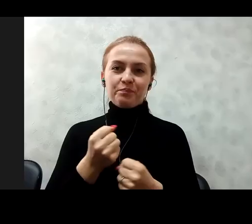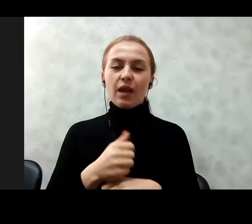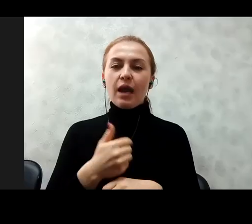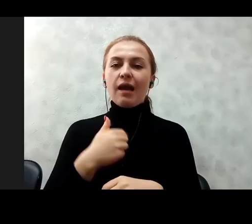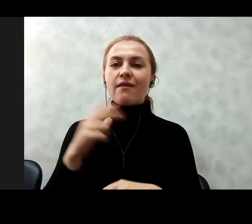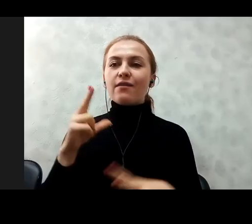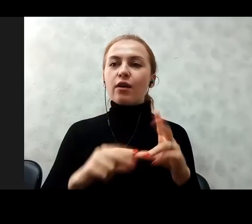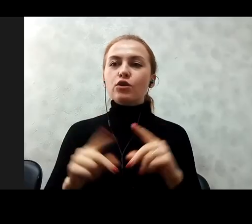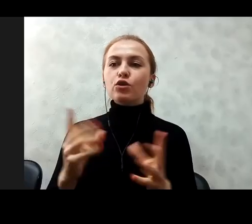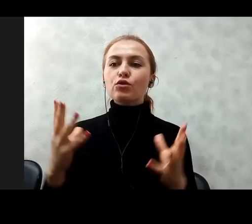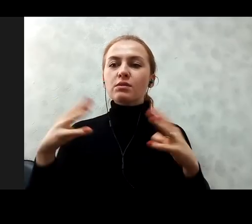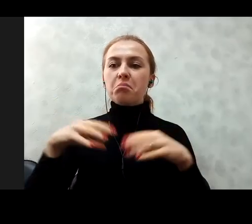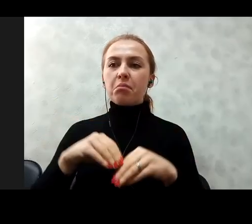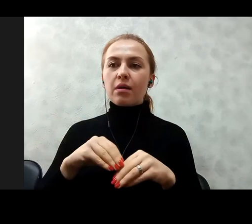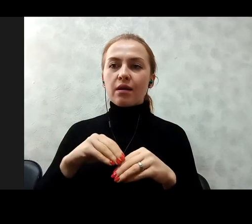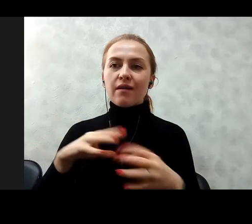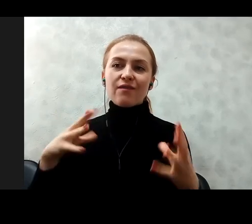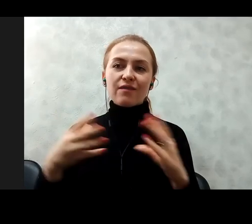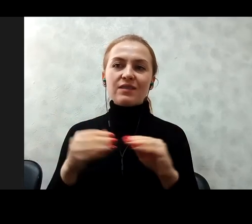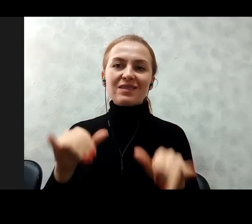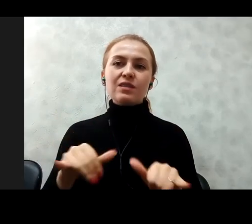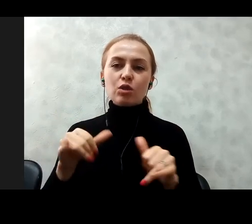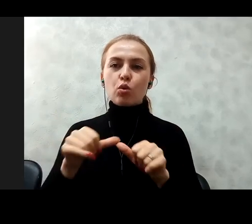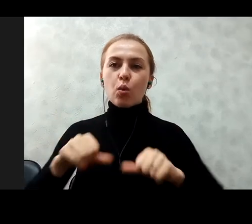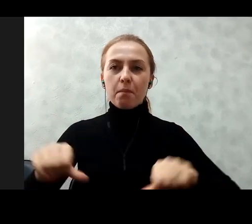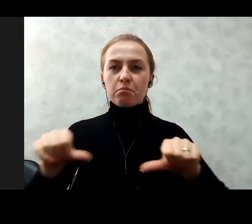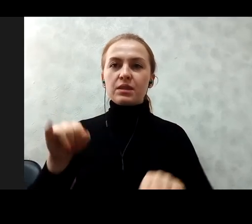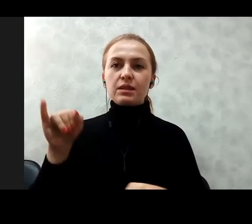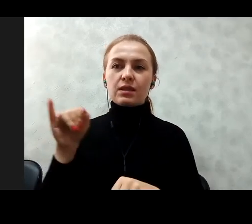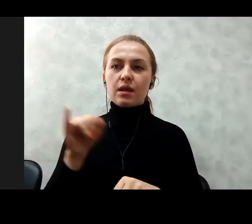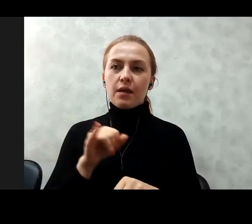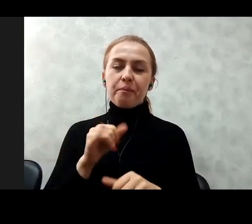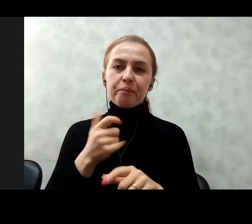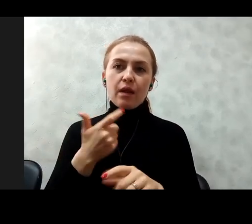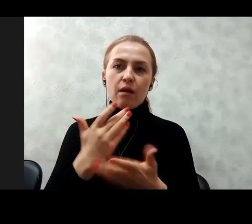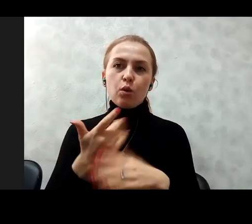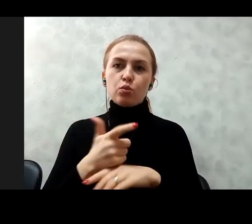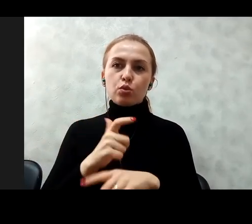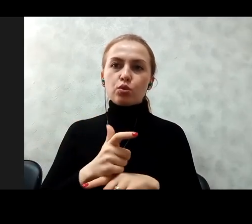now. I believe that a joint opinion of the Venice Commission and